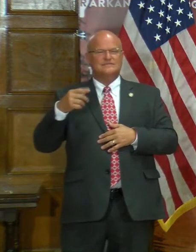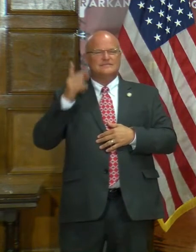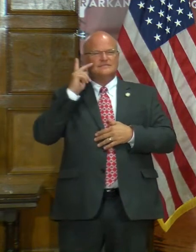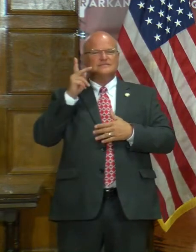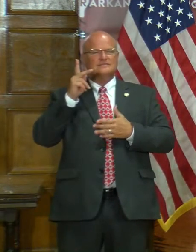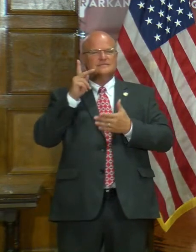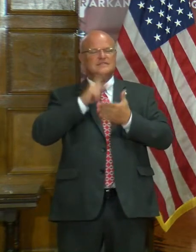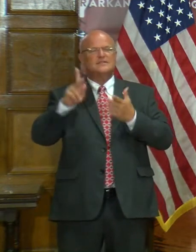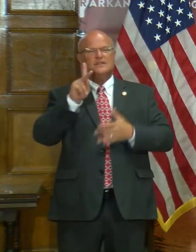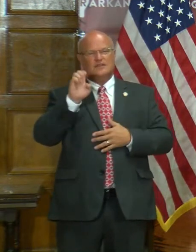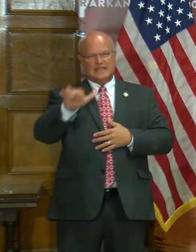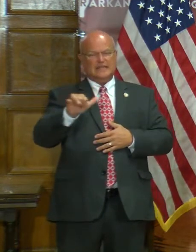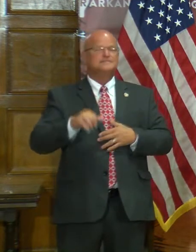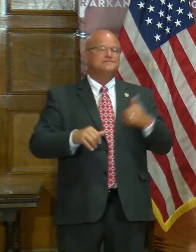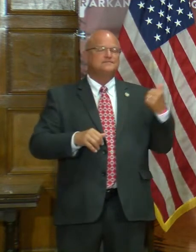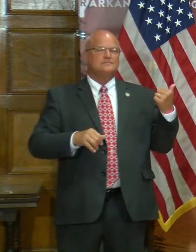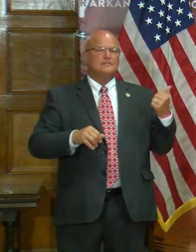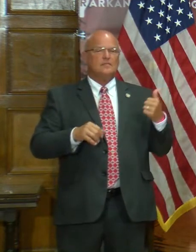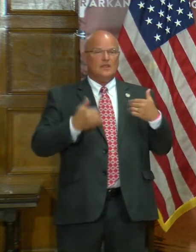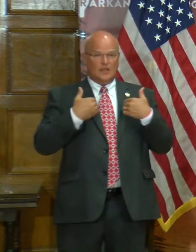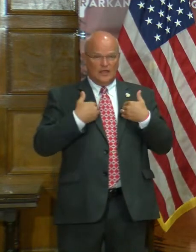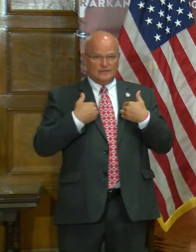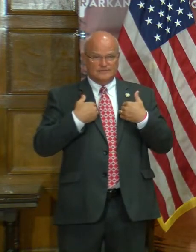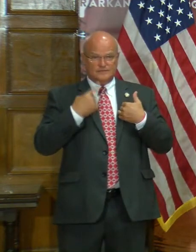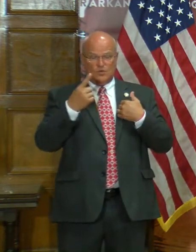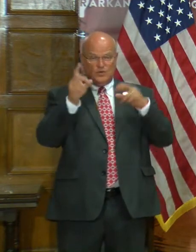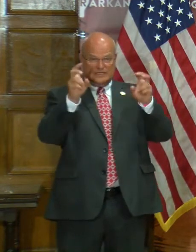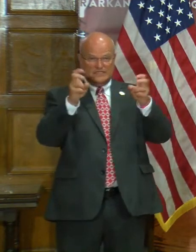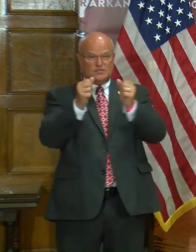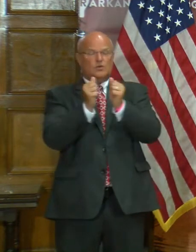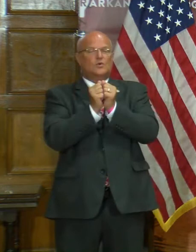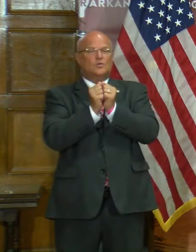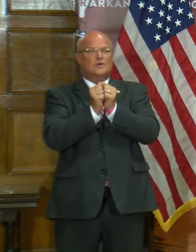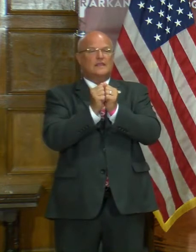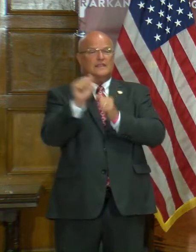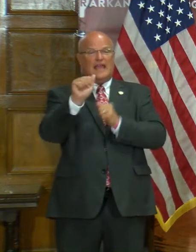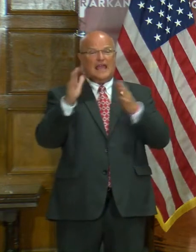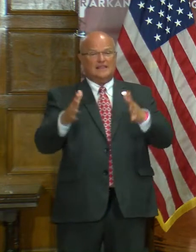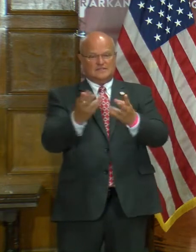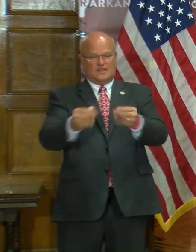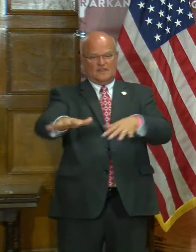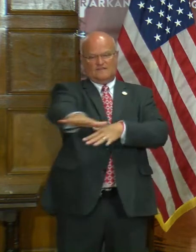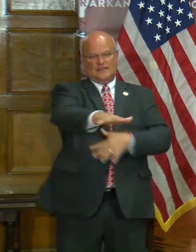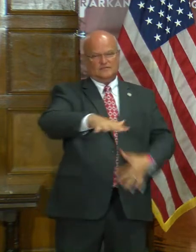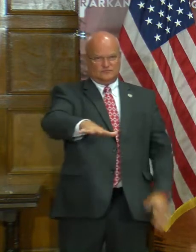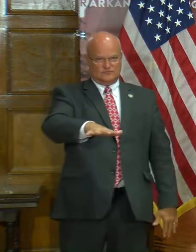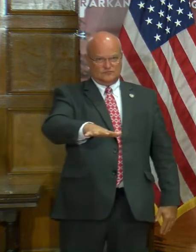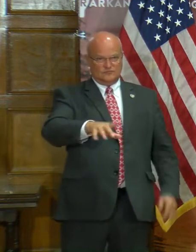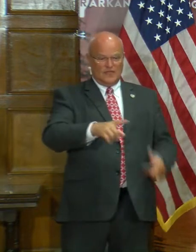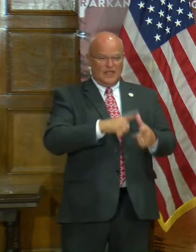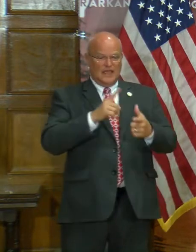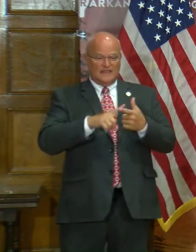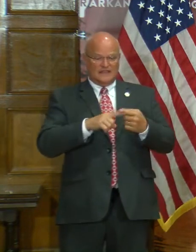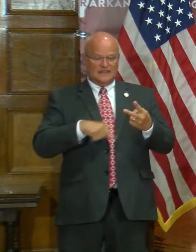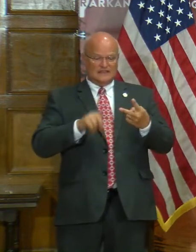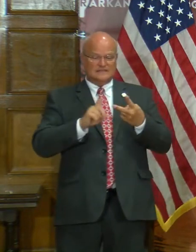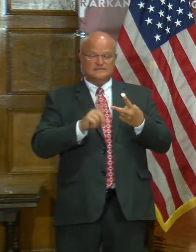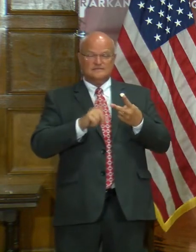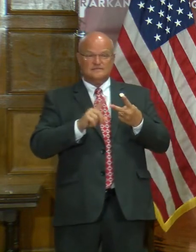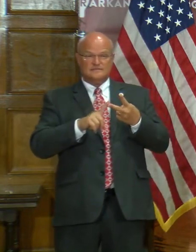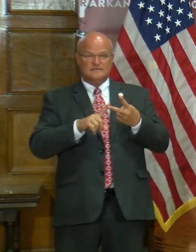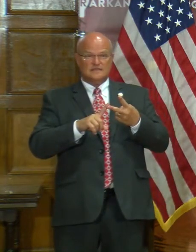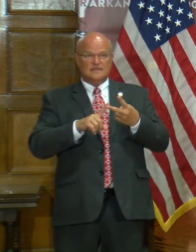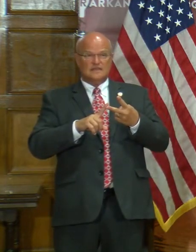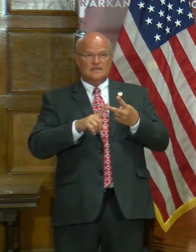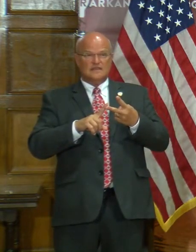make comments. But you have one issue with the athletes on the field. Then you have the separate issue